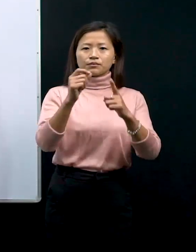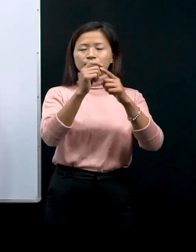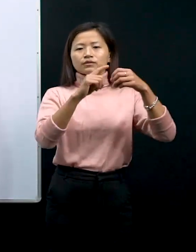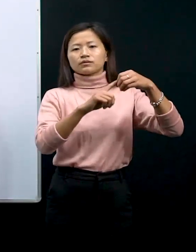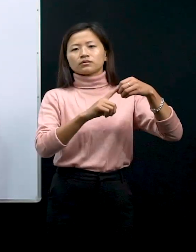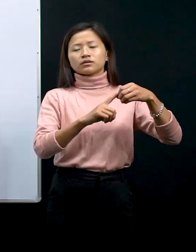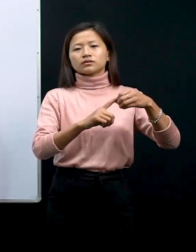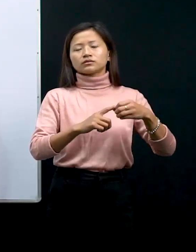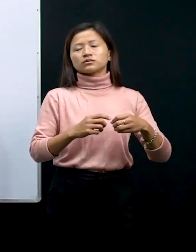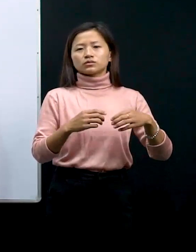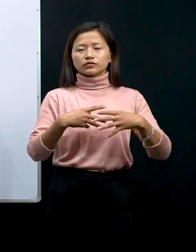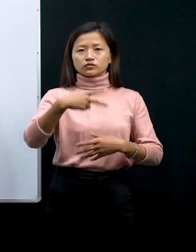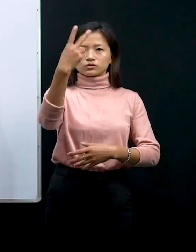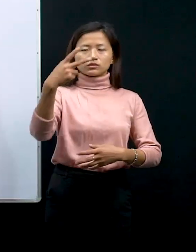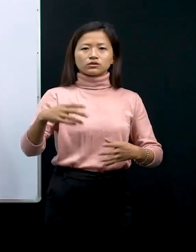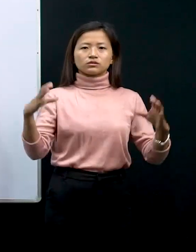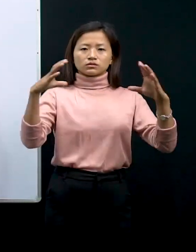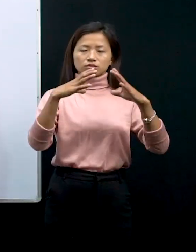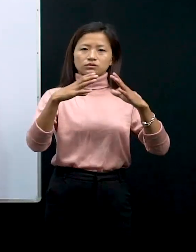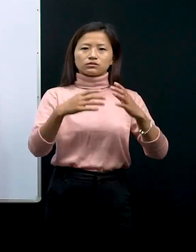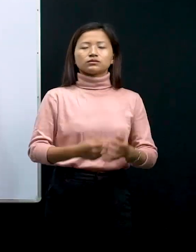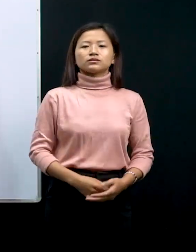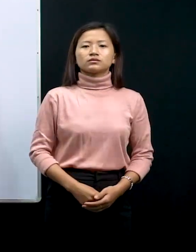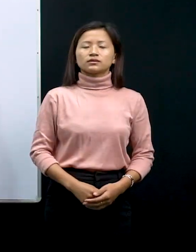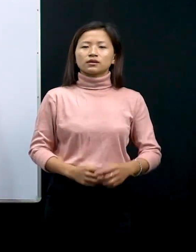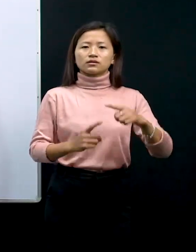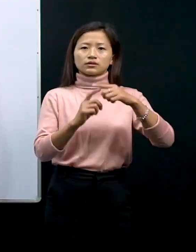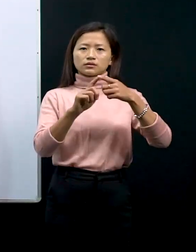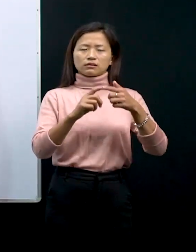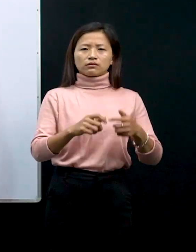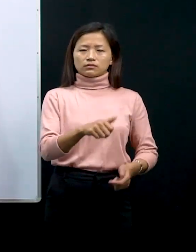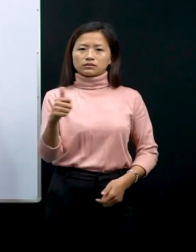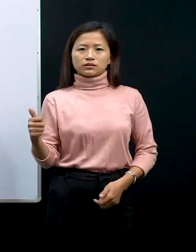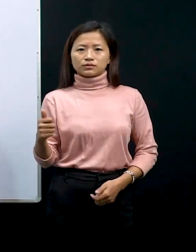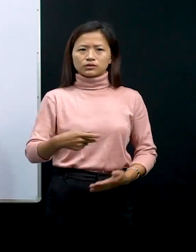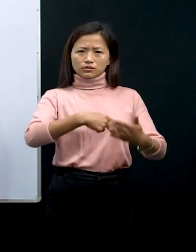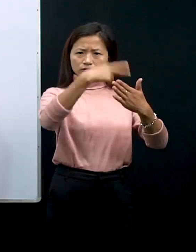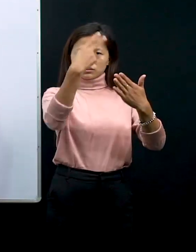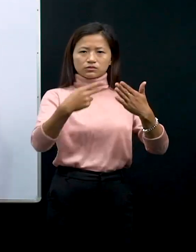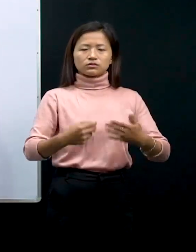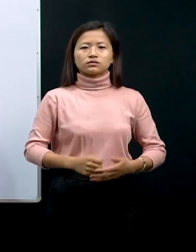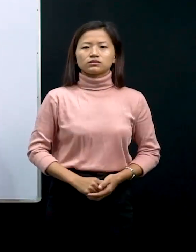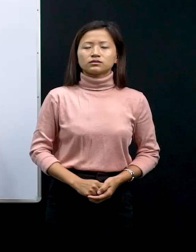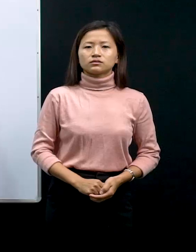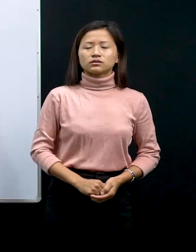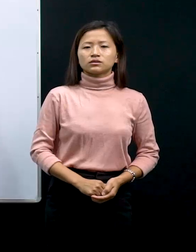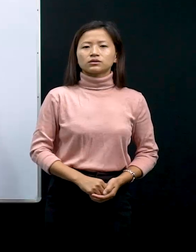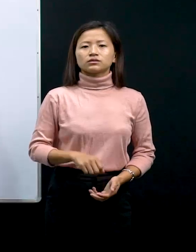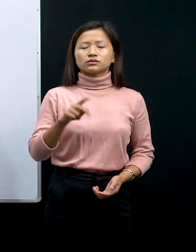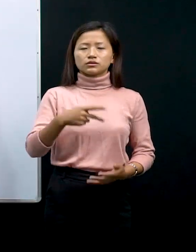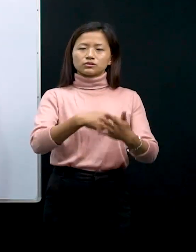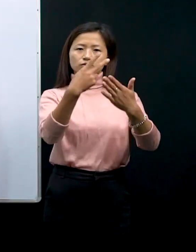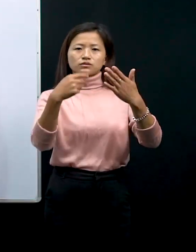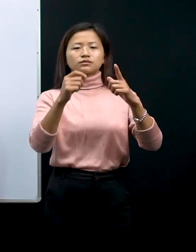PR we are drawn two tangents. Is there any other tangent can be drawn? You may be thinking from P you can draw like this.